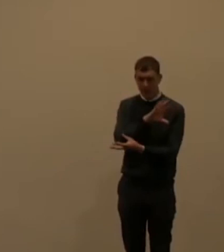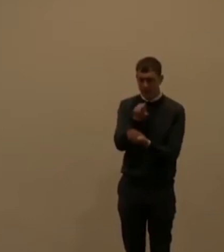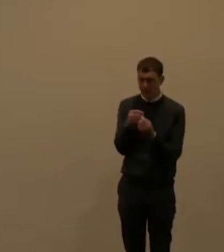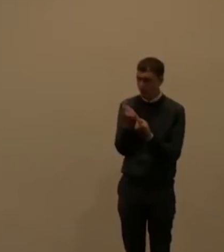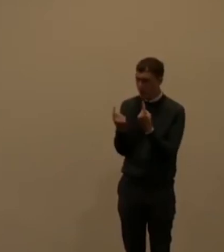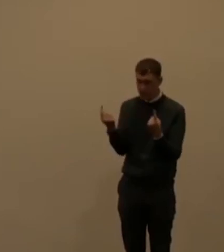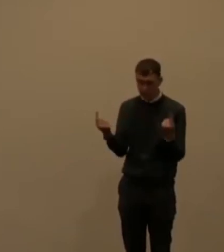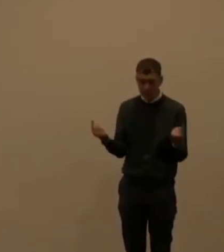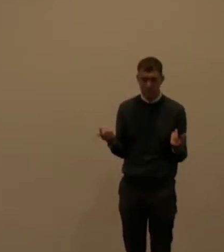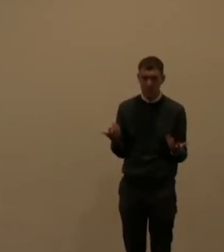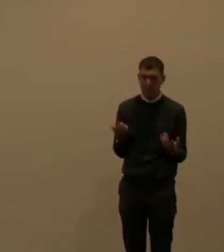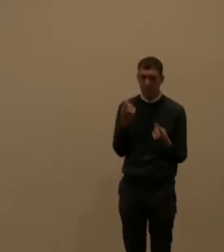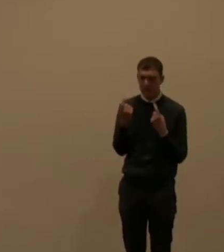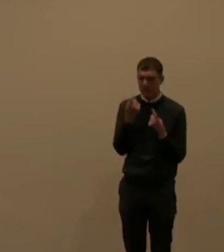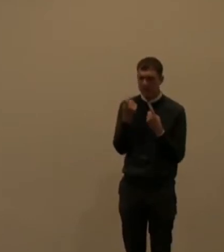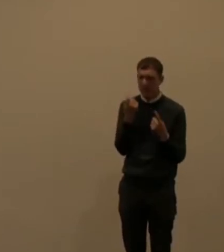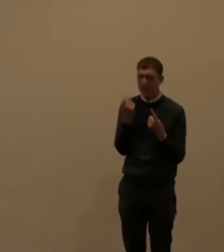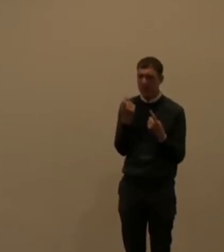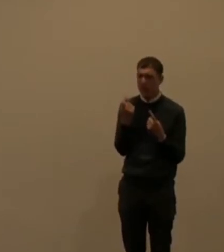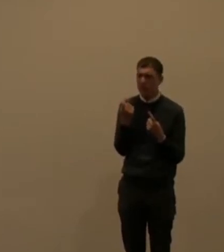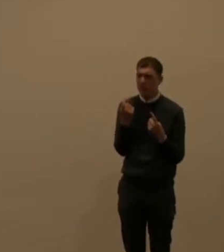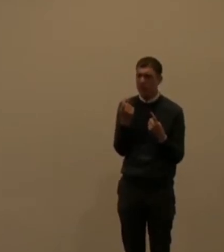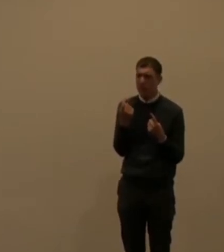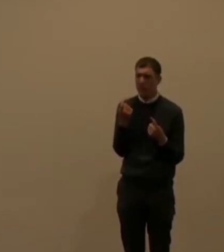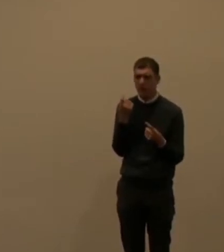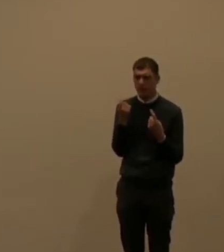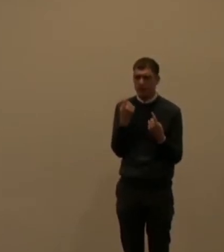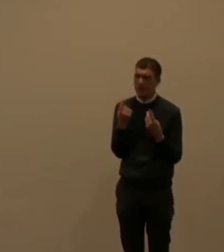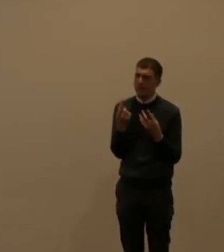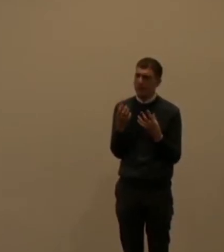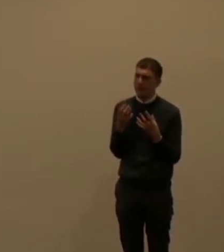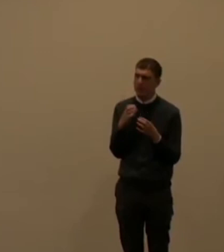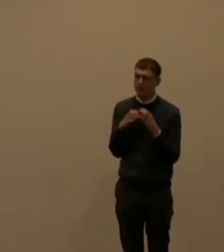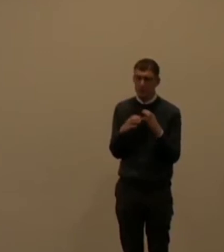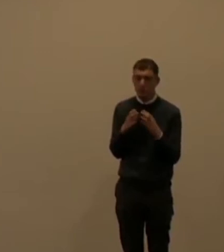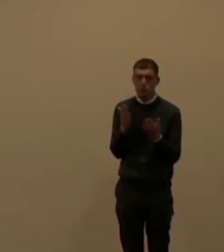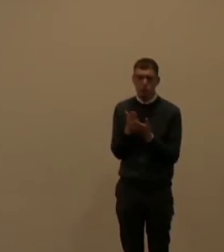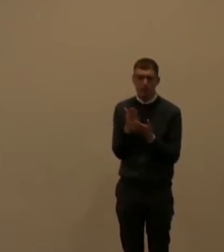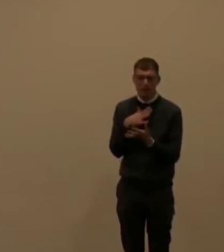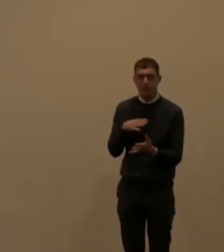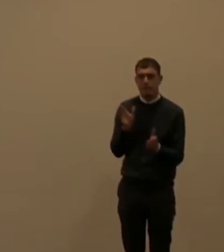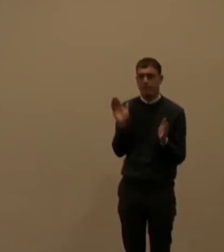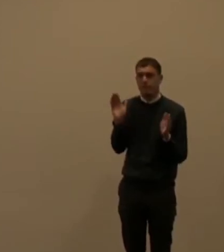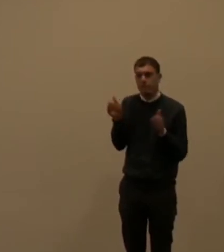the time. We never thought about we never think about the fact that it is actually something we should focus on.